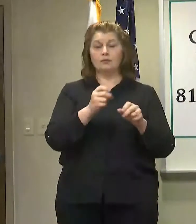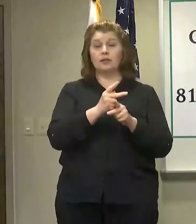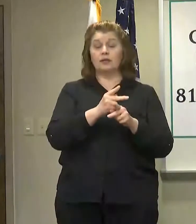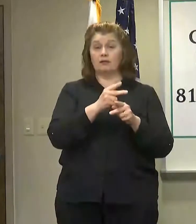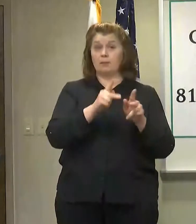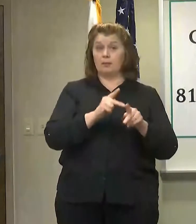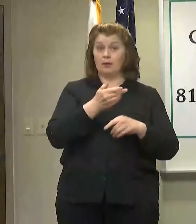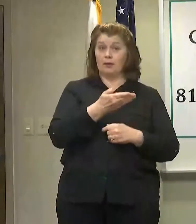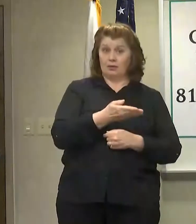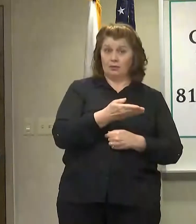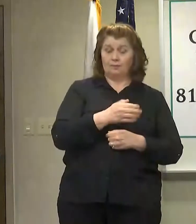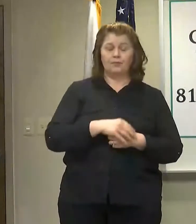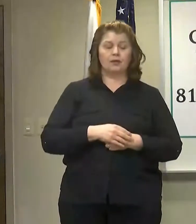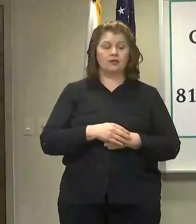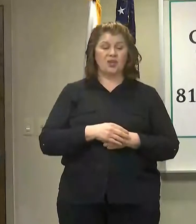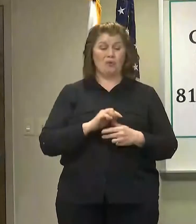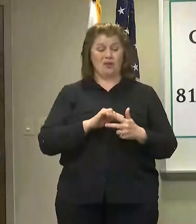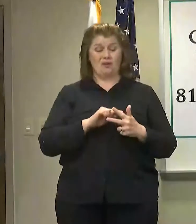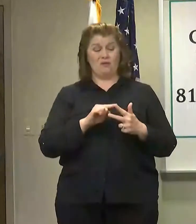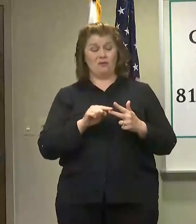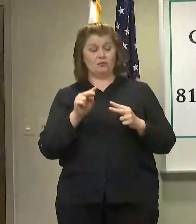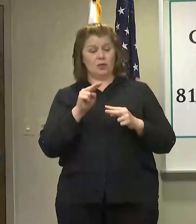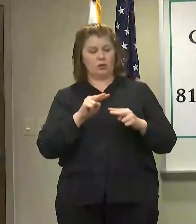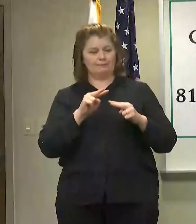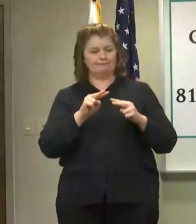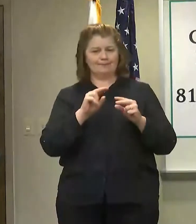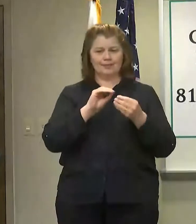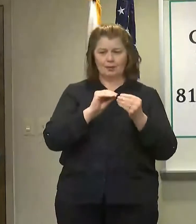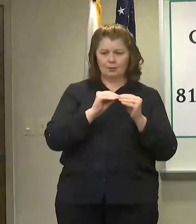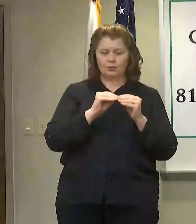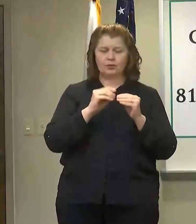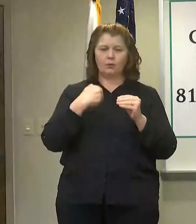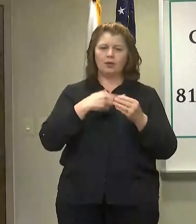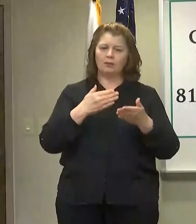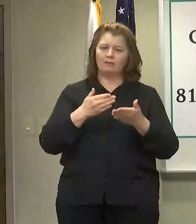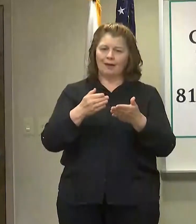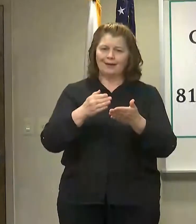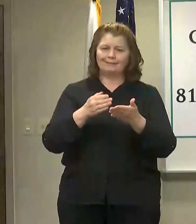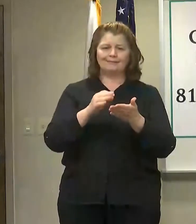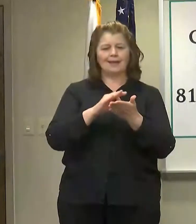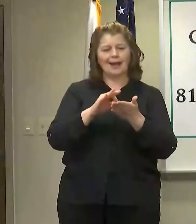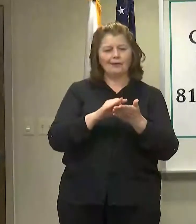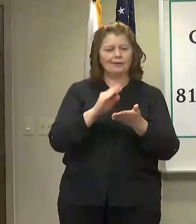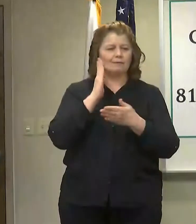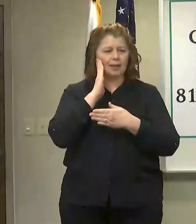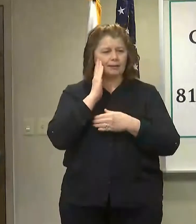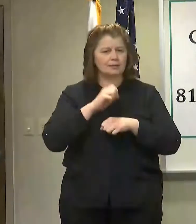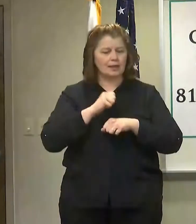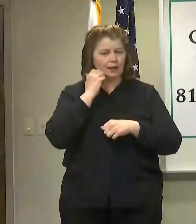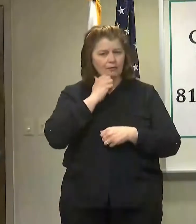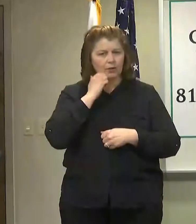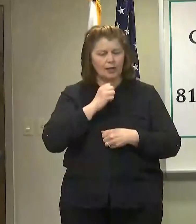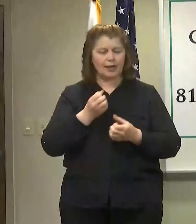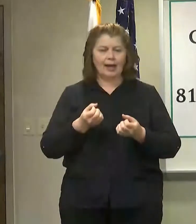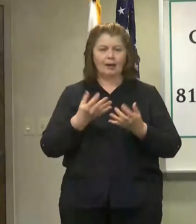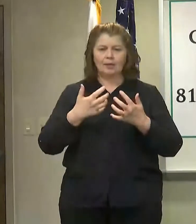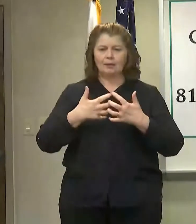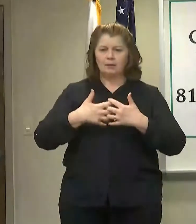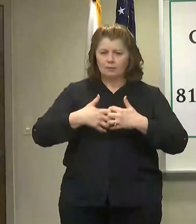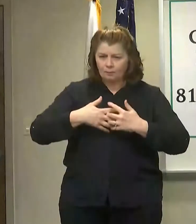at all those metrics going forward. So we've been providing you the daily bed count. We've been providing you with the number of ventilators. We've been looking